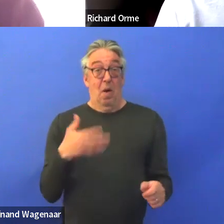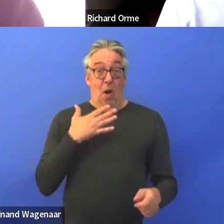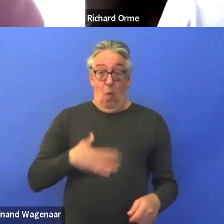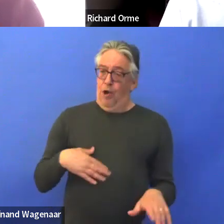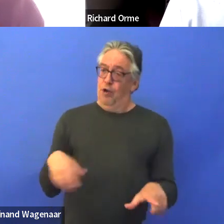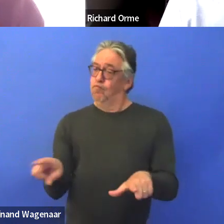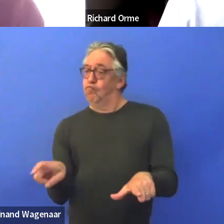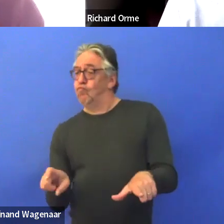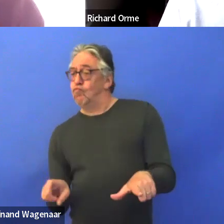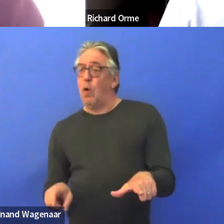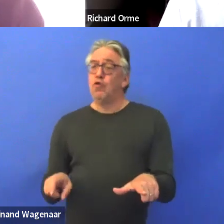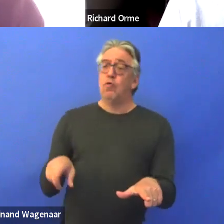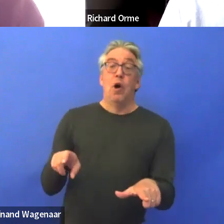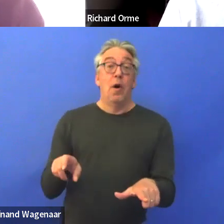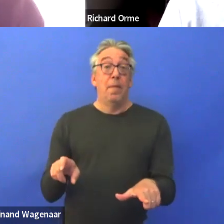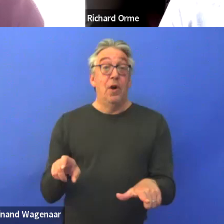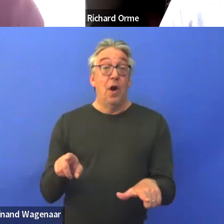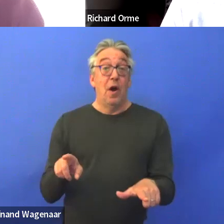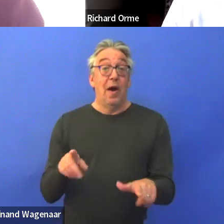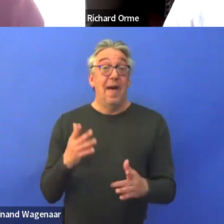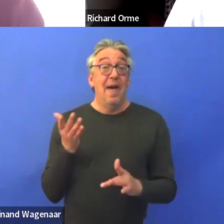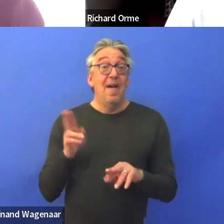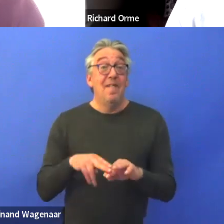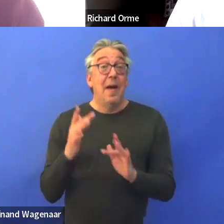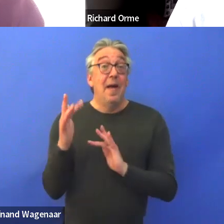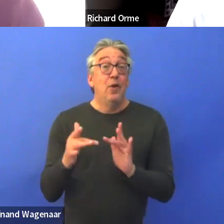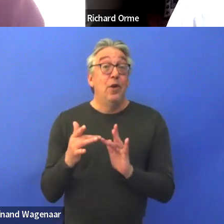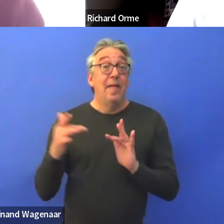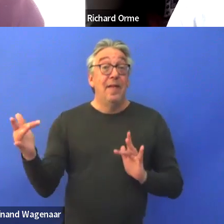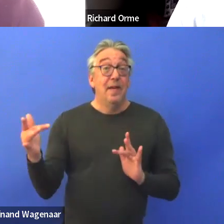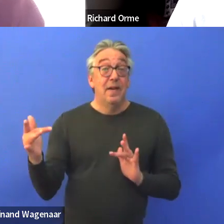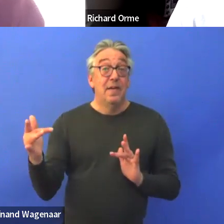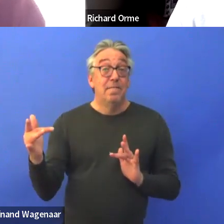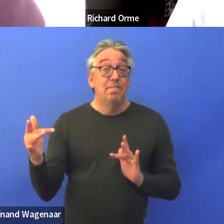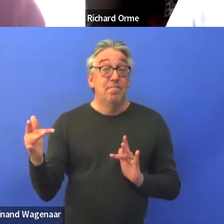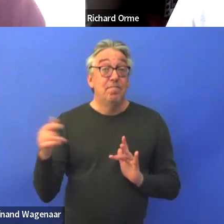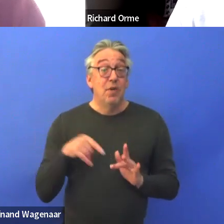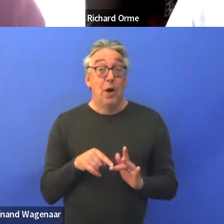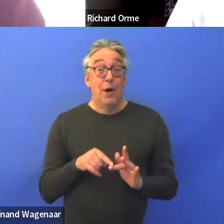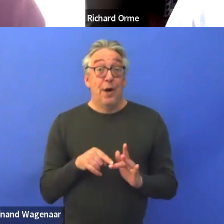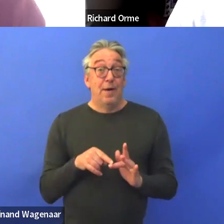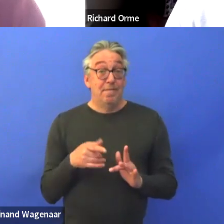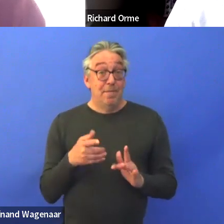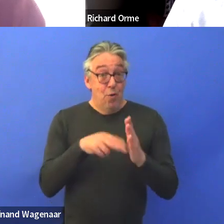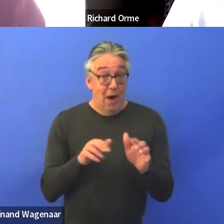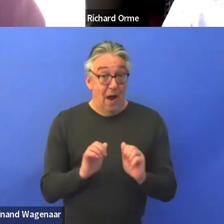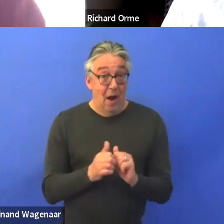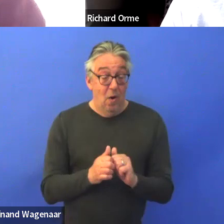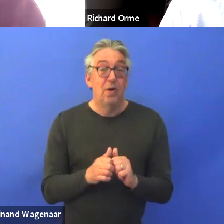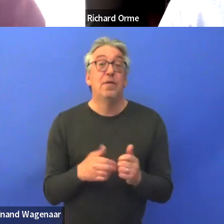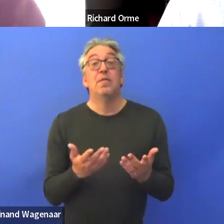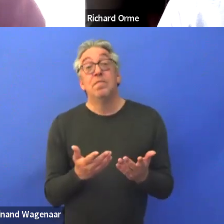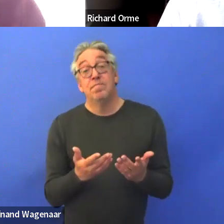offline, then you want to download a document format, and that's where people will often offer PDF, Word, and maybe